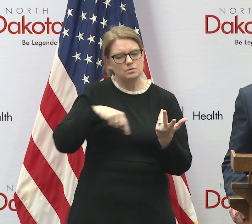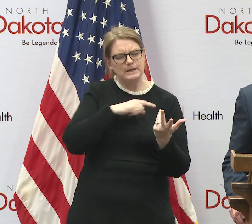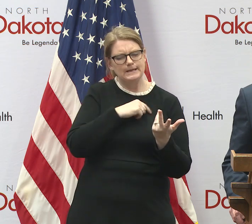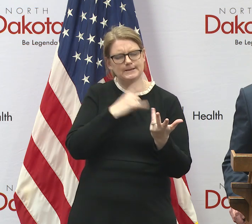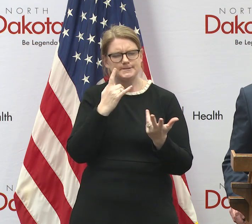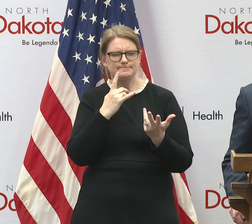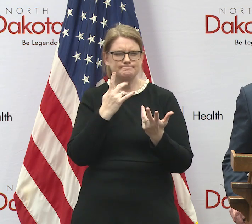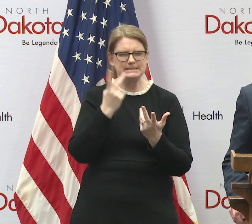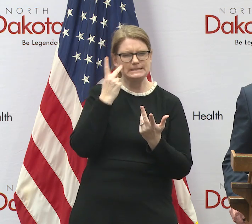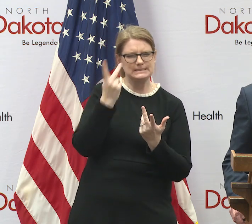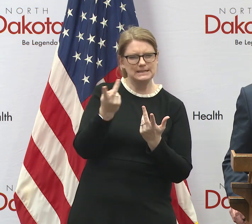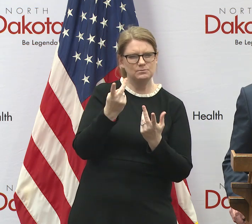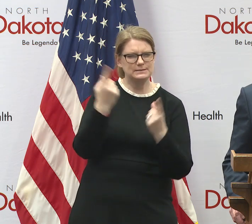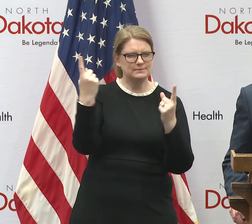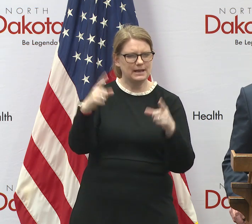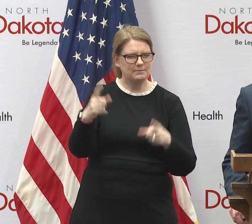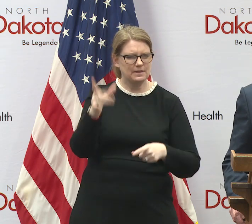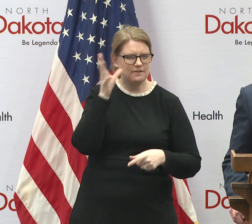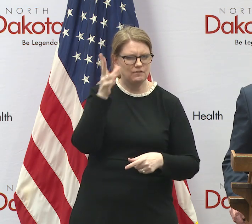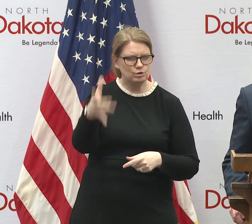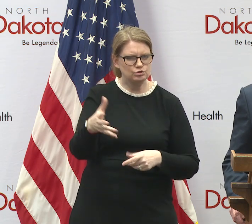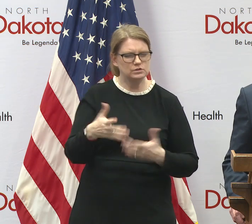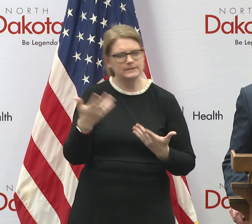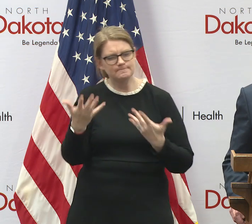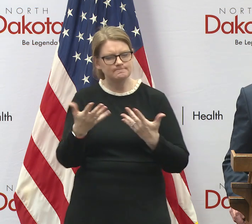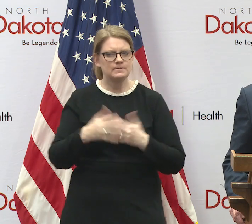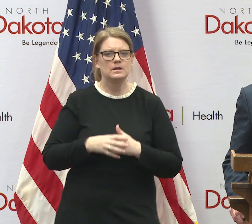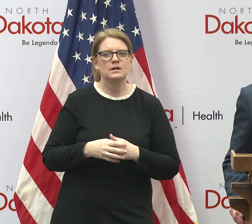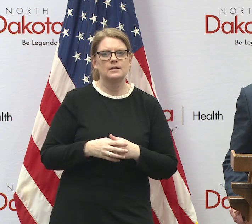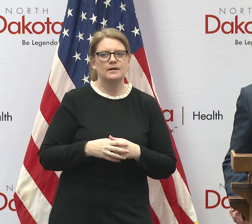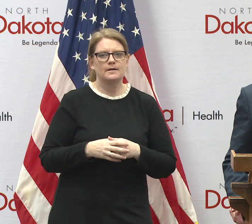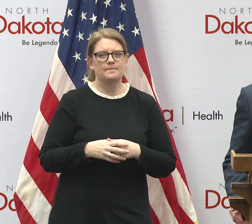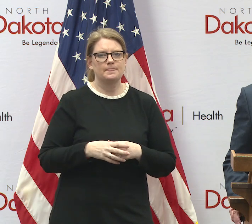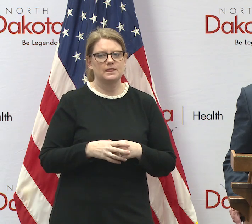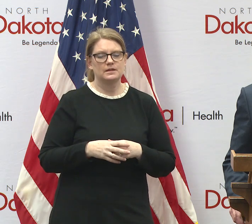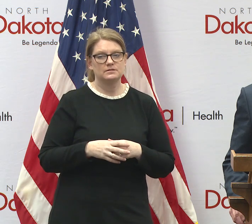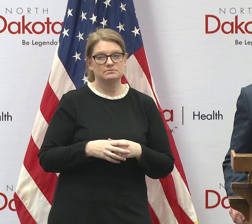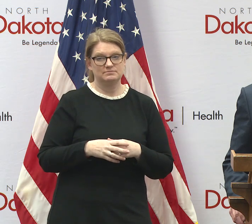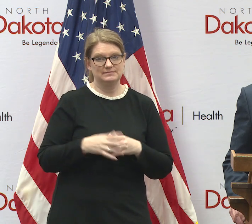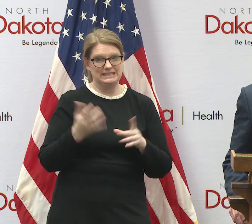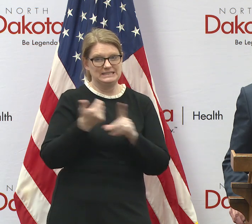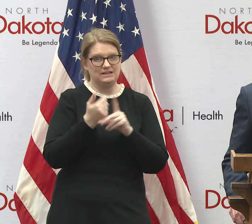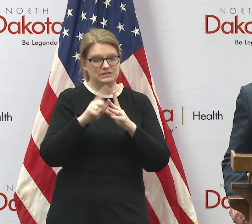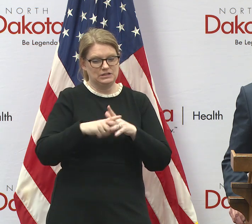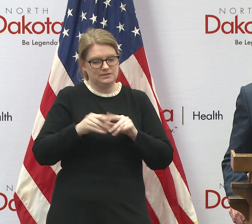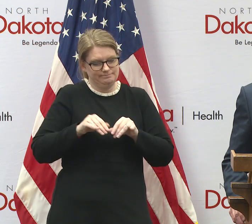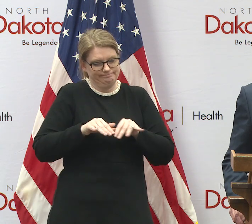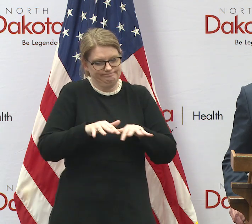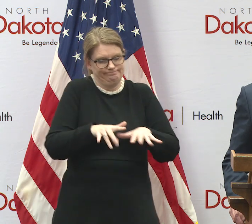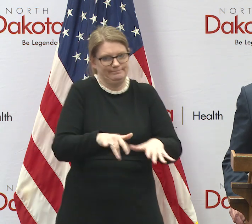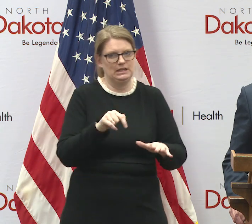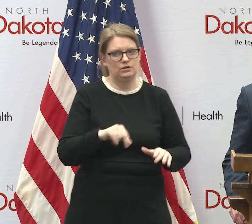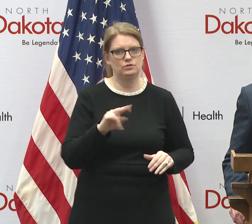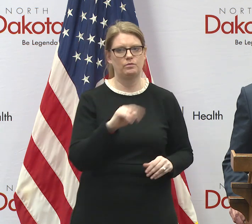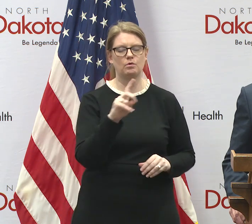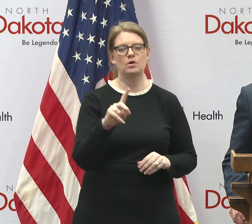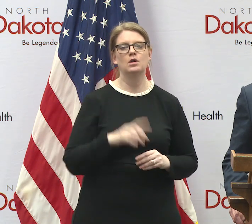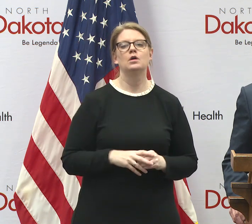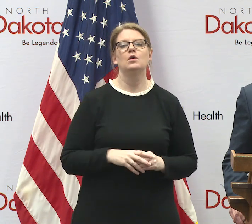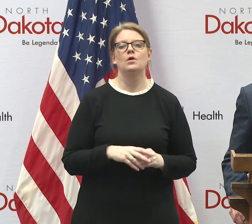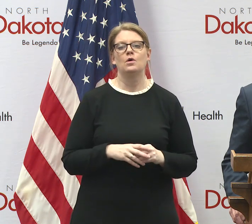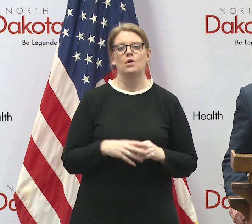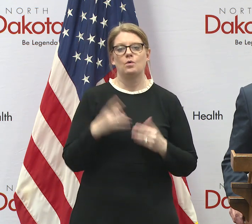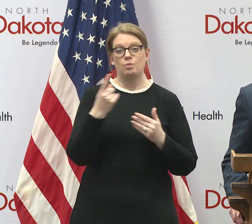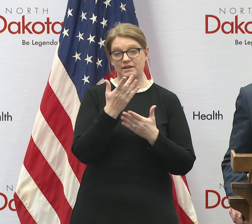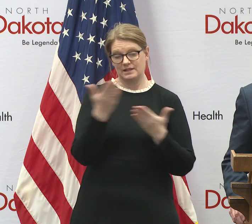global pandemic and how it is now reaching North Dakota. One of the things that we